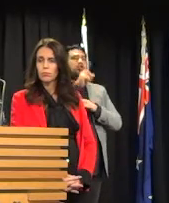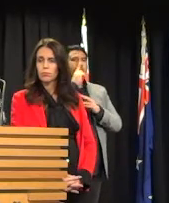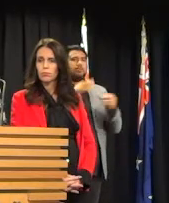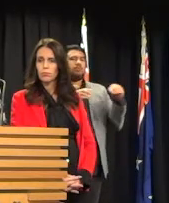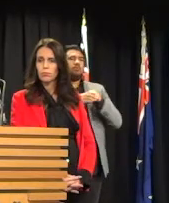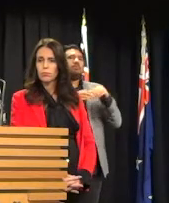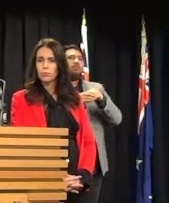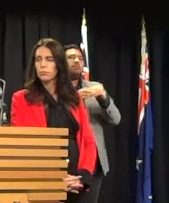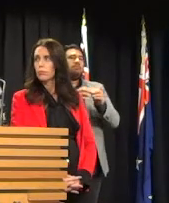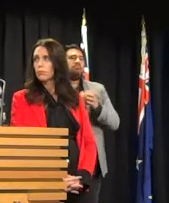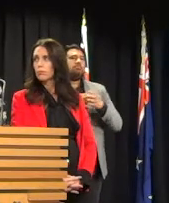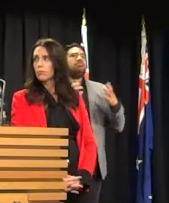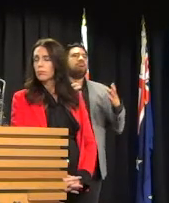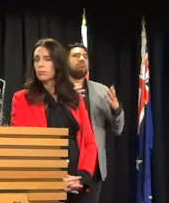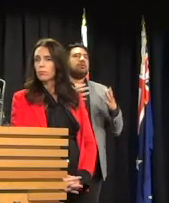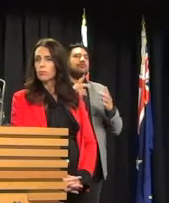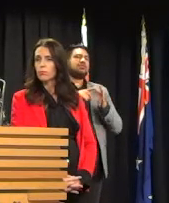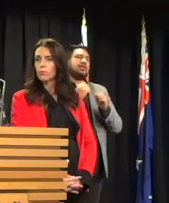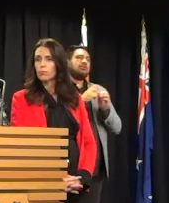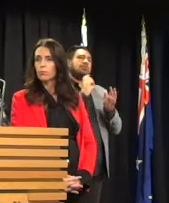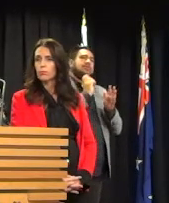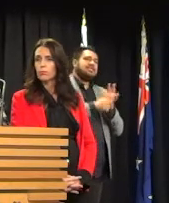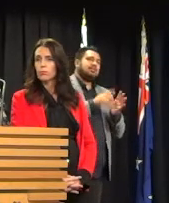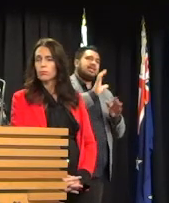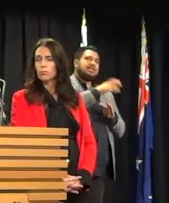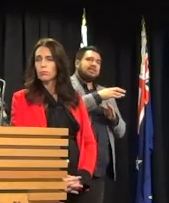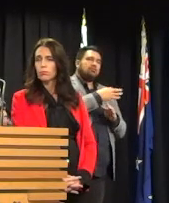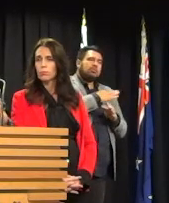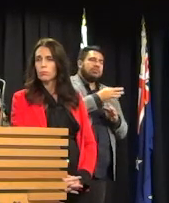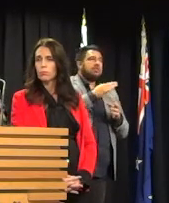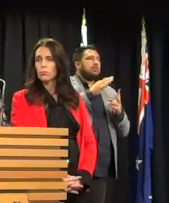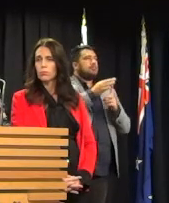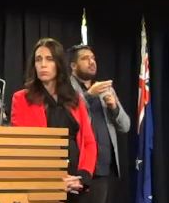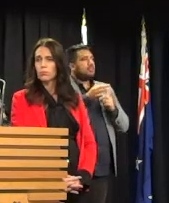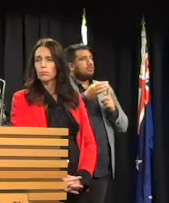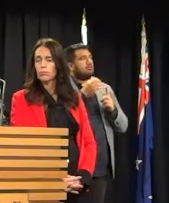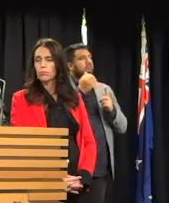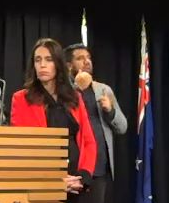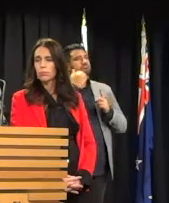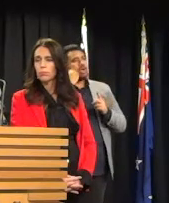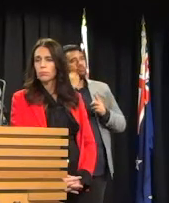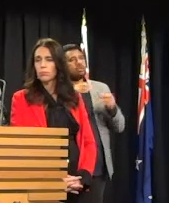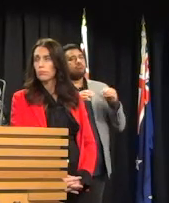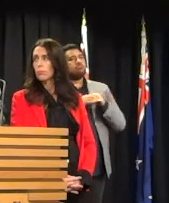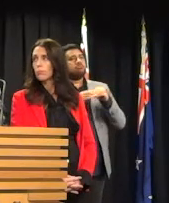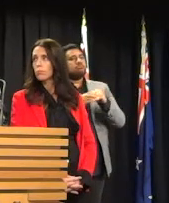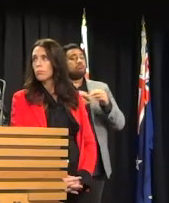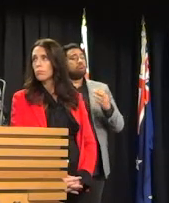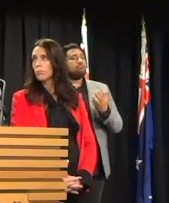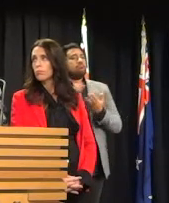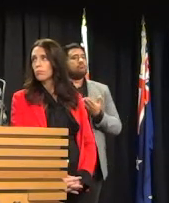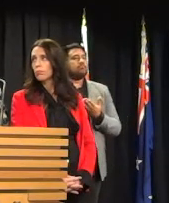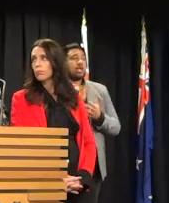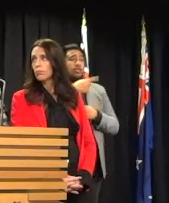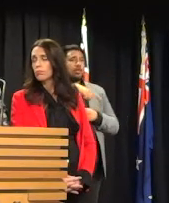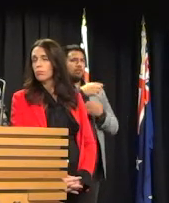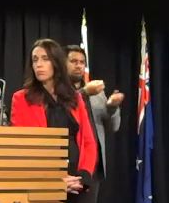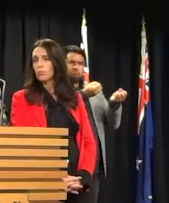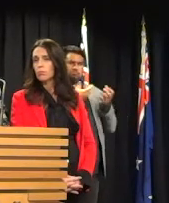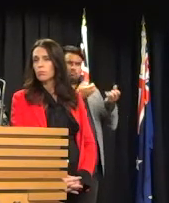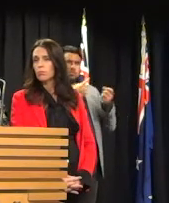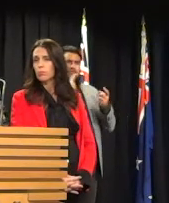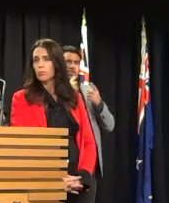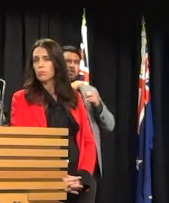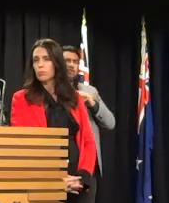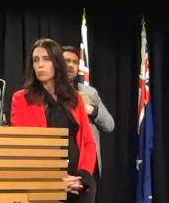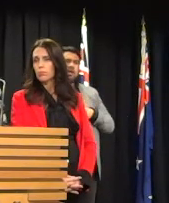group, including disability sector represented, Māori Pacific represented, and they've been informing us on how we